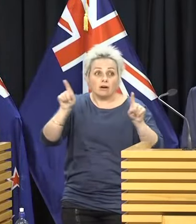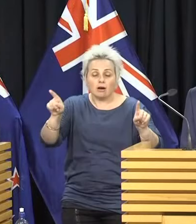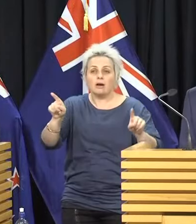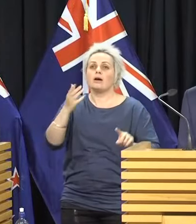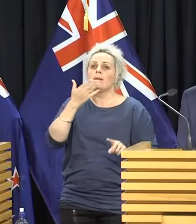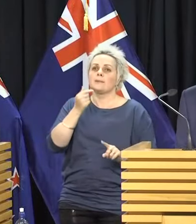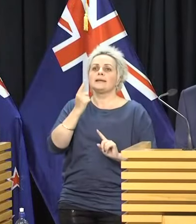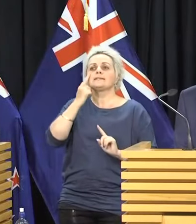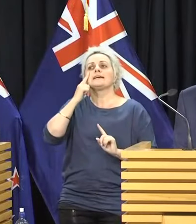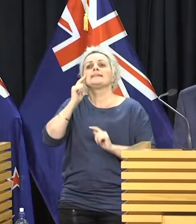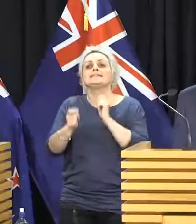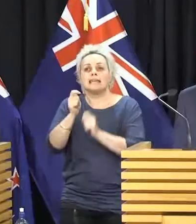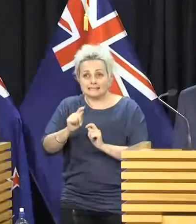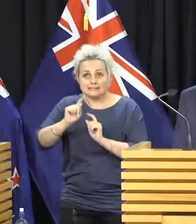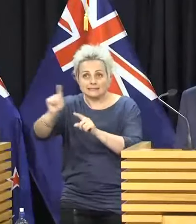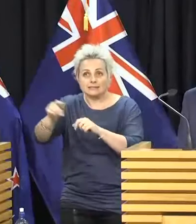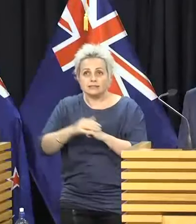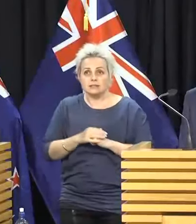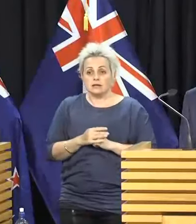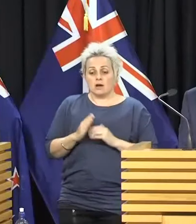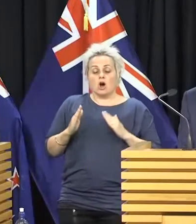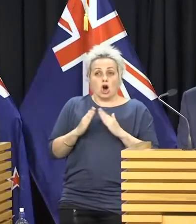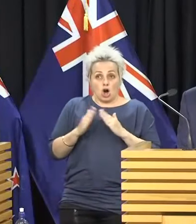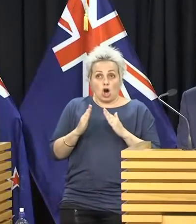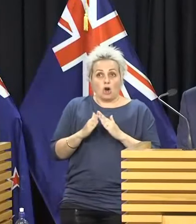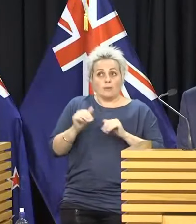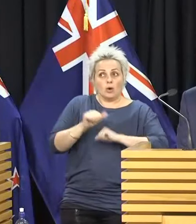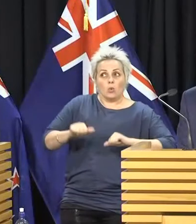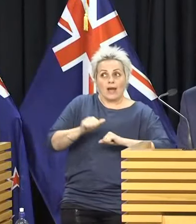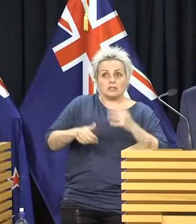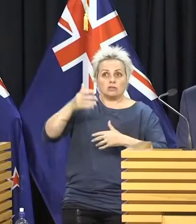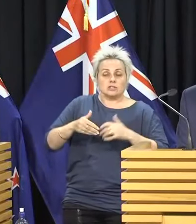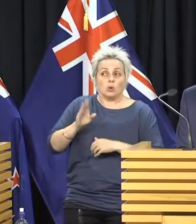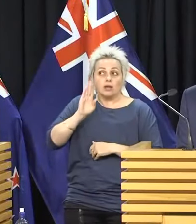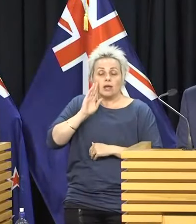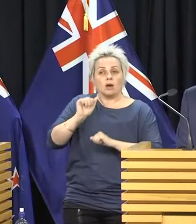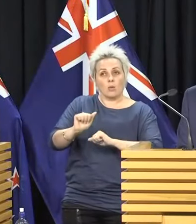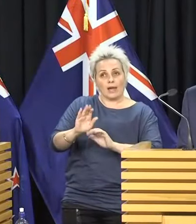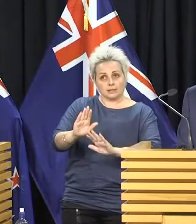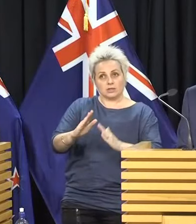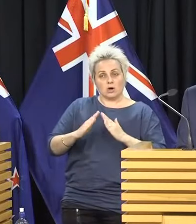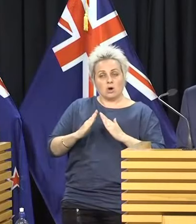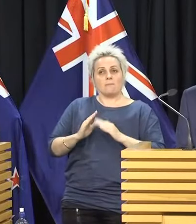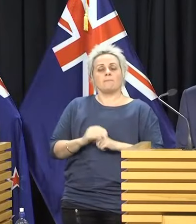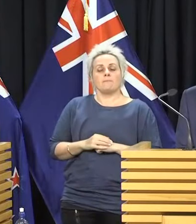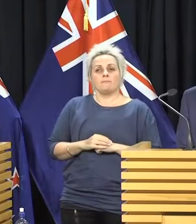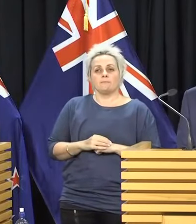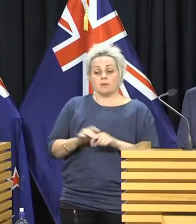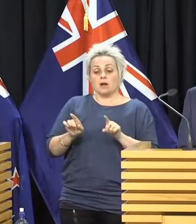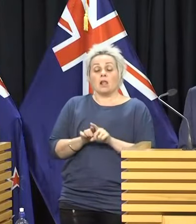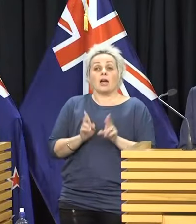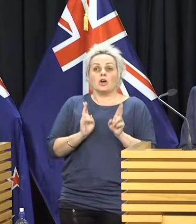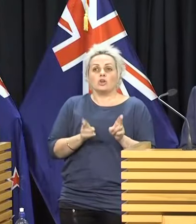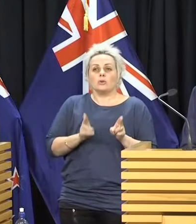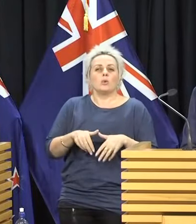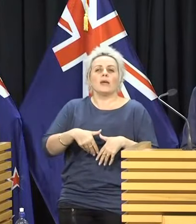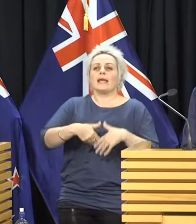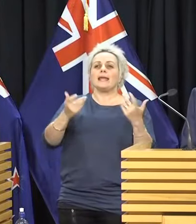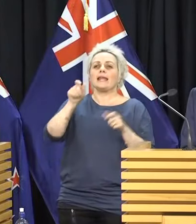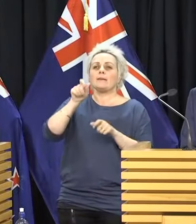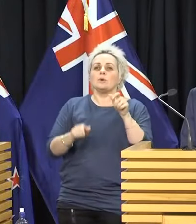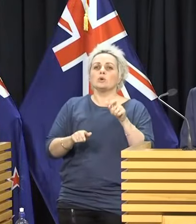test and isolate until you receive the results. As usual, anyone in the Auckland region